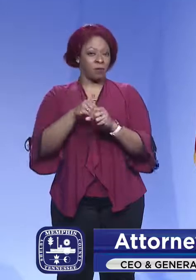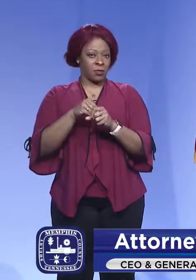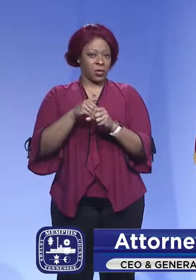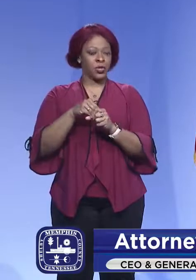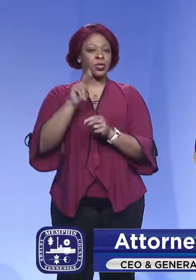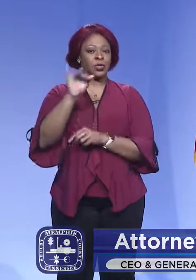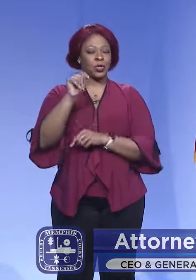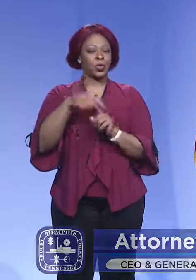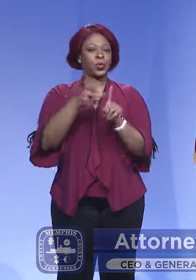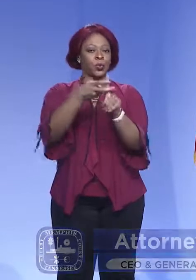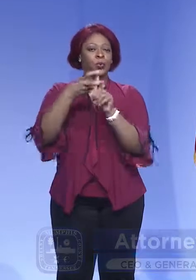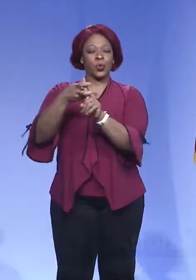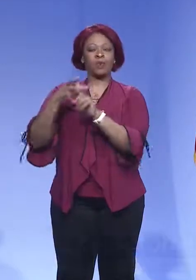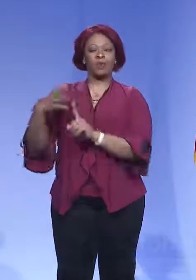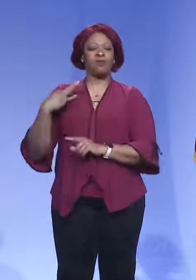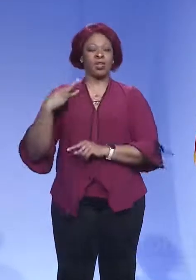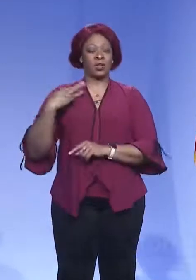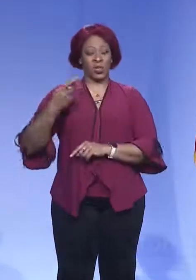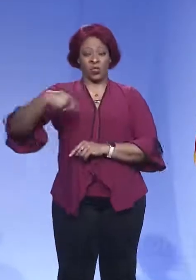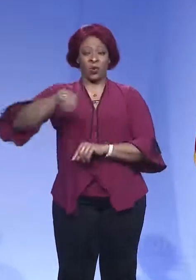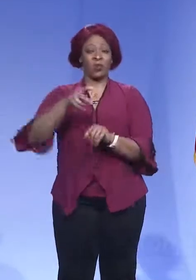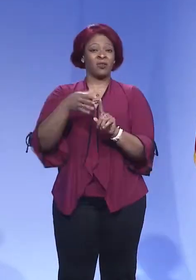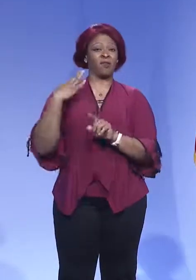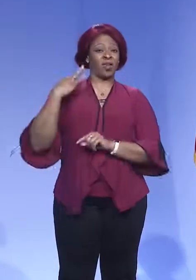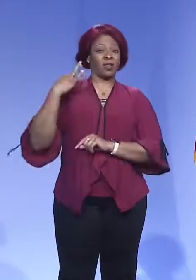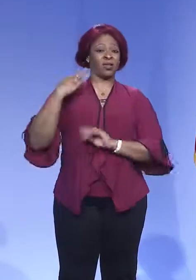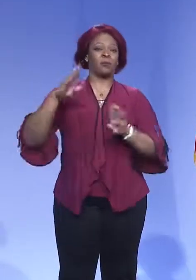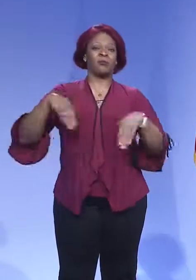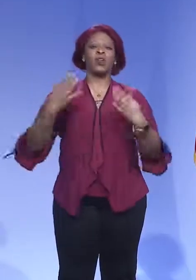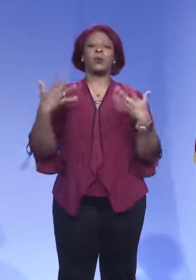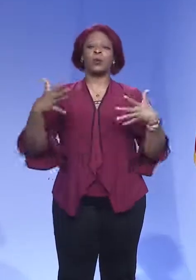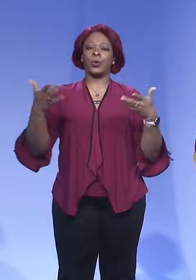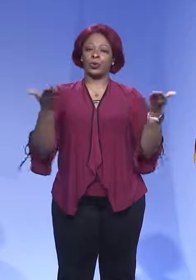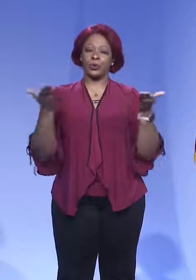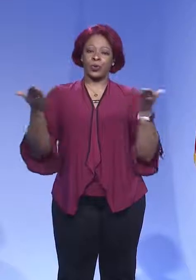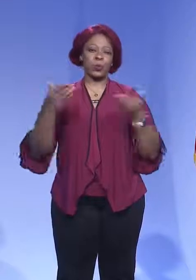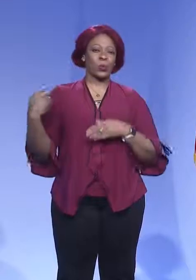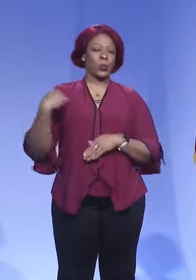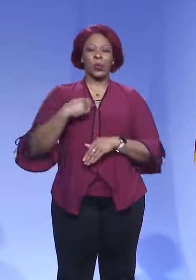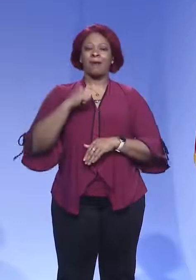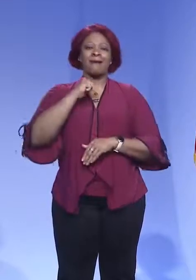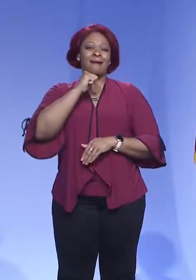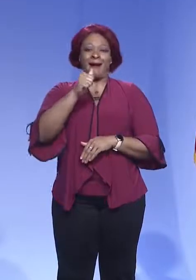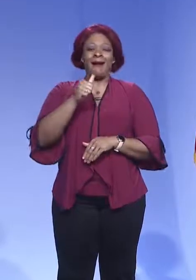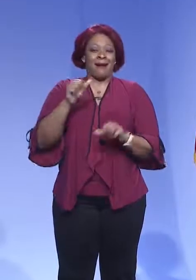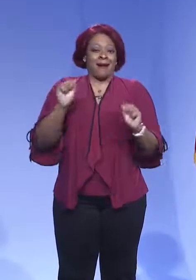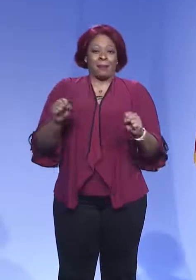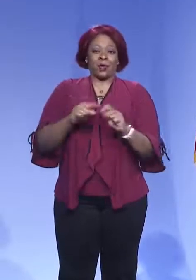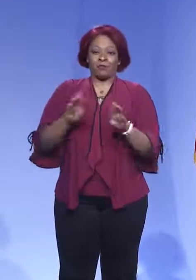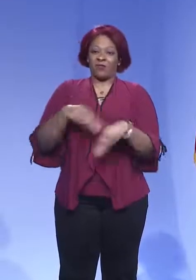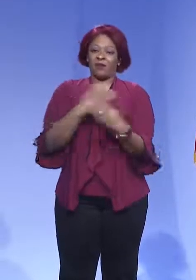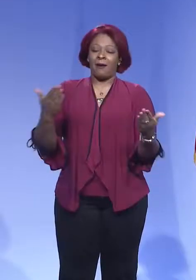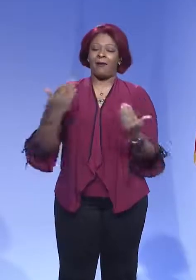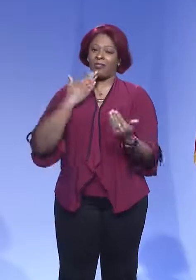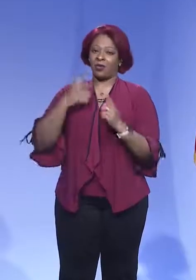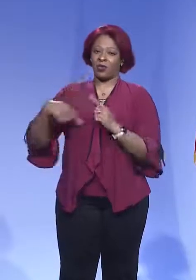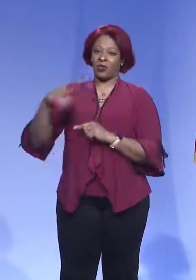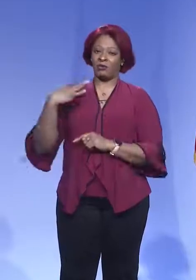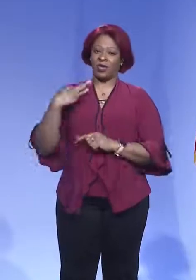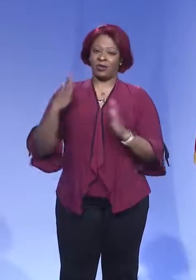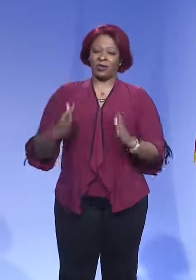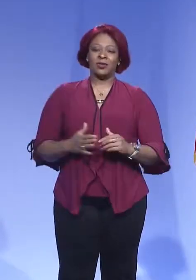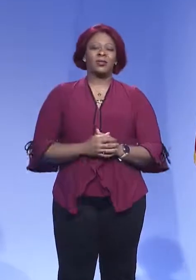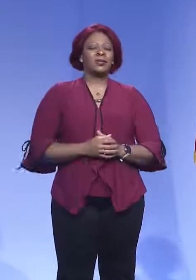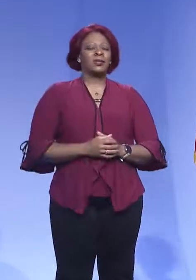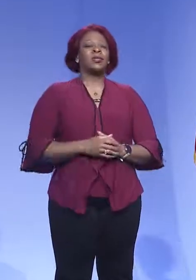volunteers. And I can say that those volunteers provided a service that we would not have otherwise been able to provide. There